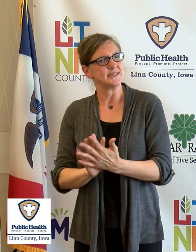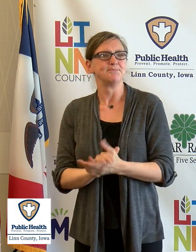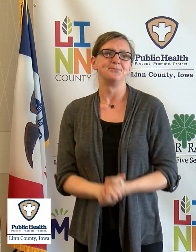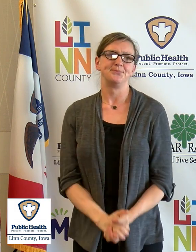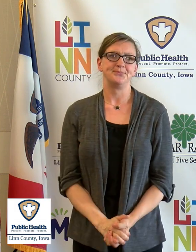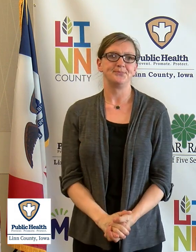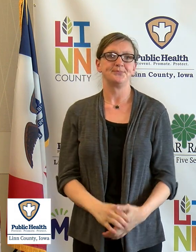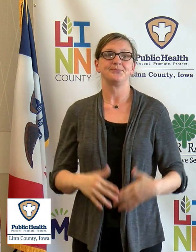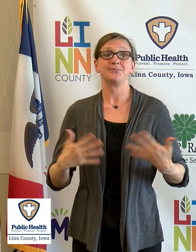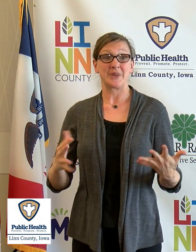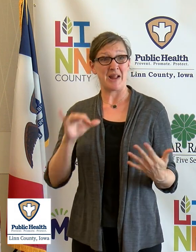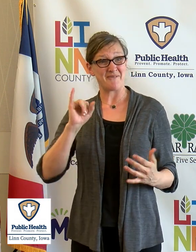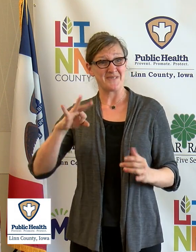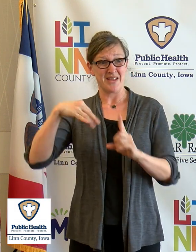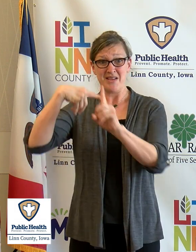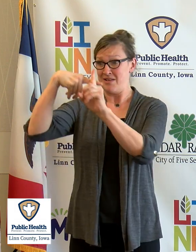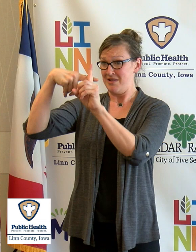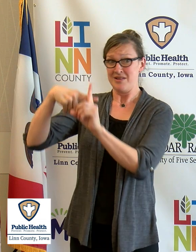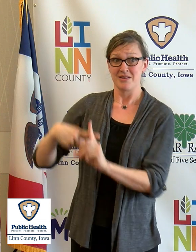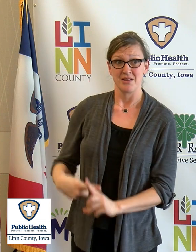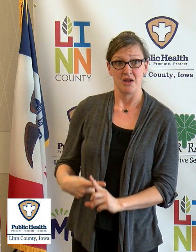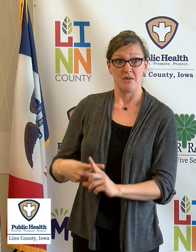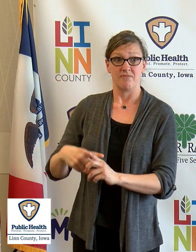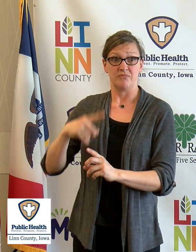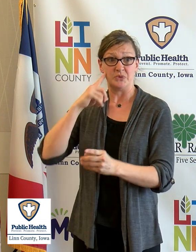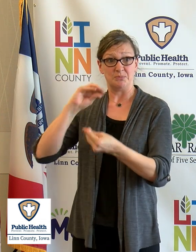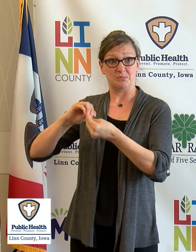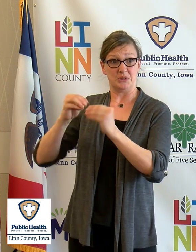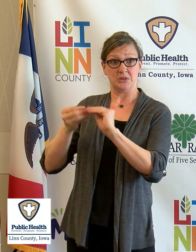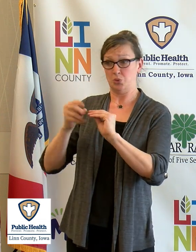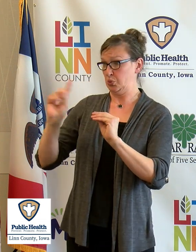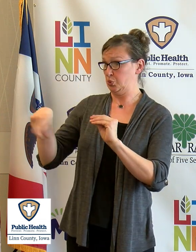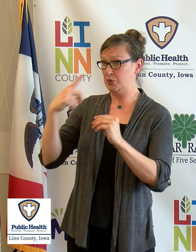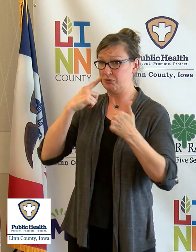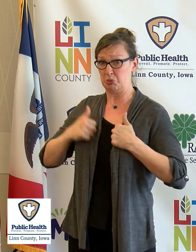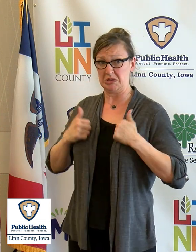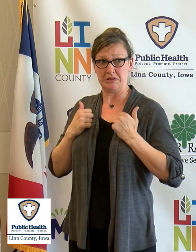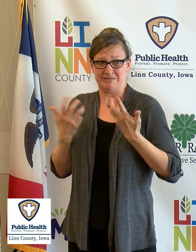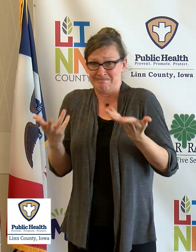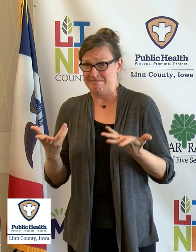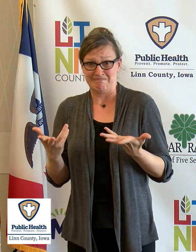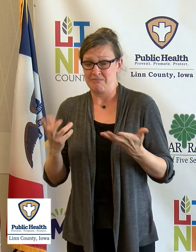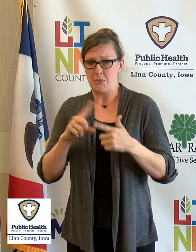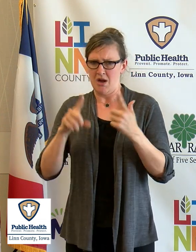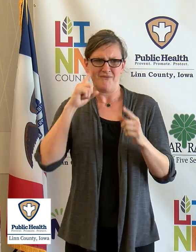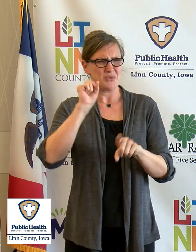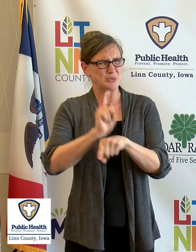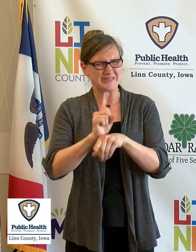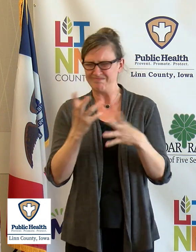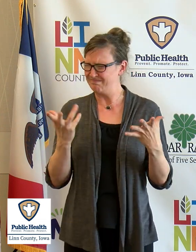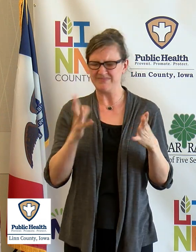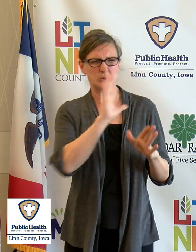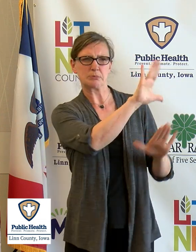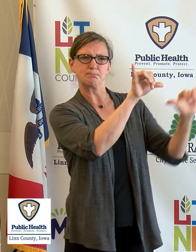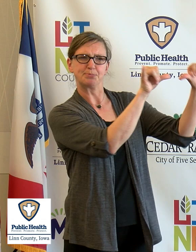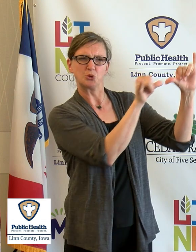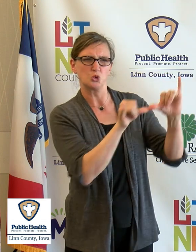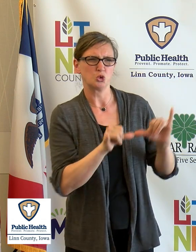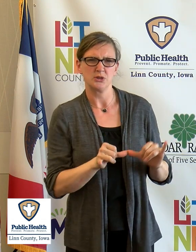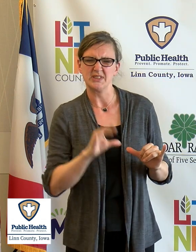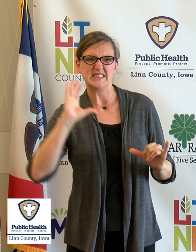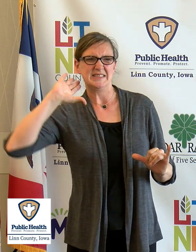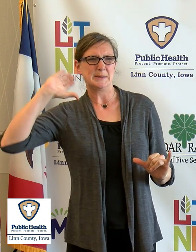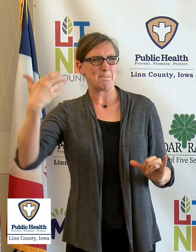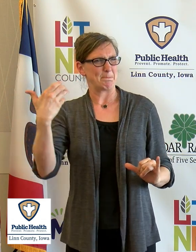doesn't matter if the number of deaths increase. All that matters, according to her matrix, is whether we have more outbreaks